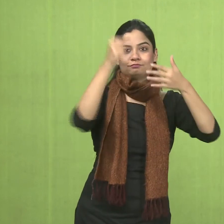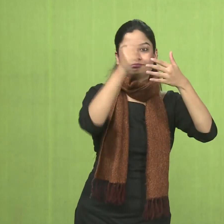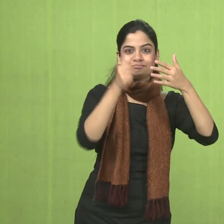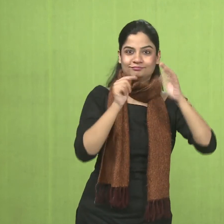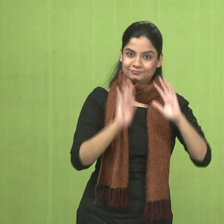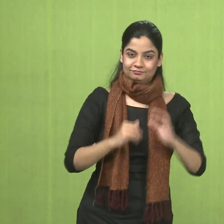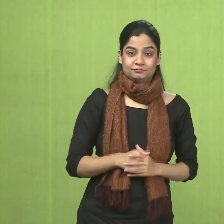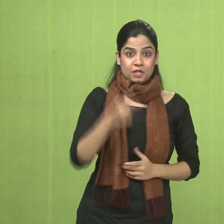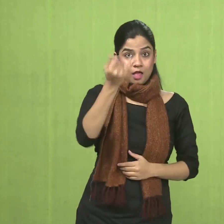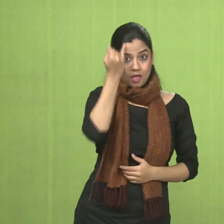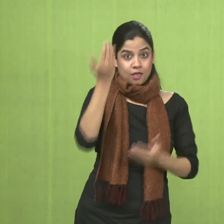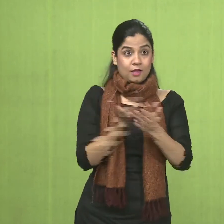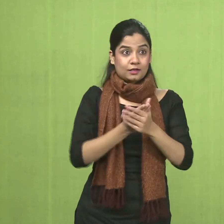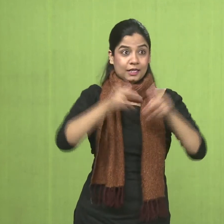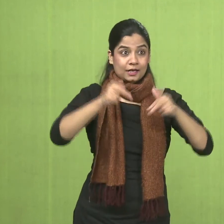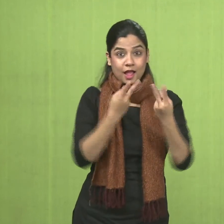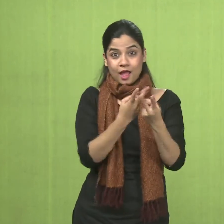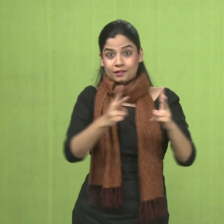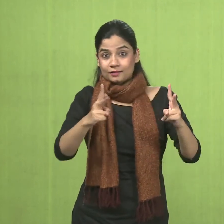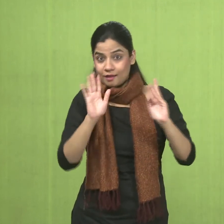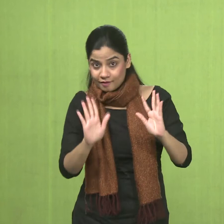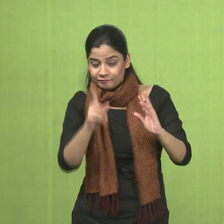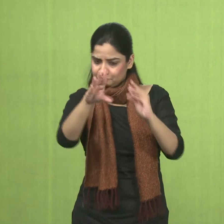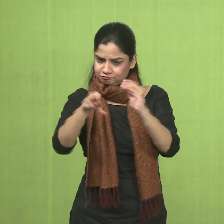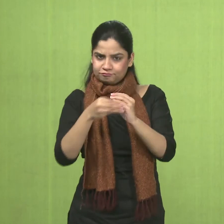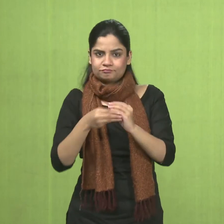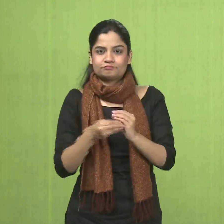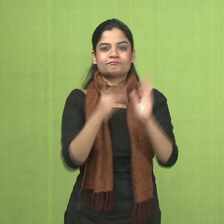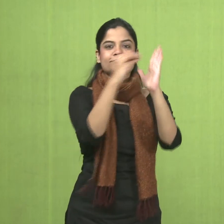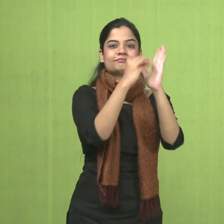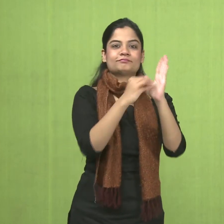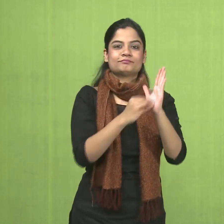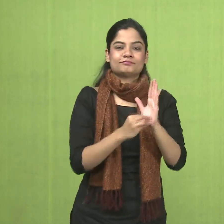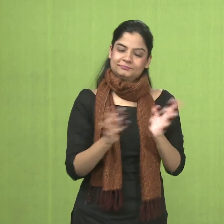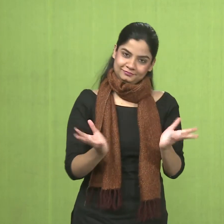that we have to do in a house. If you know of different needs that you have, make a list of them.